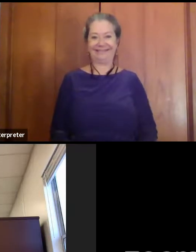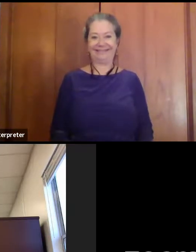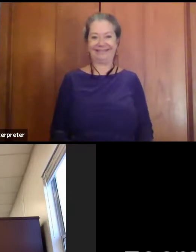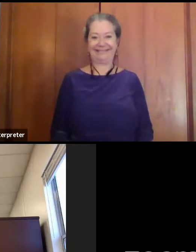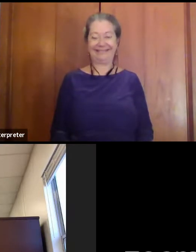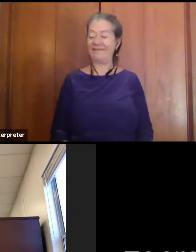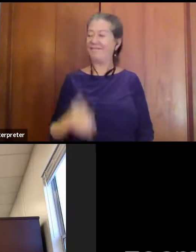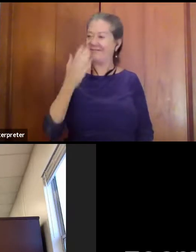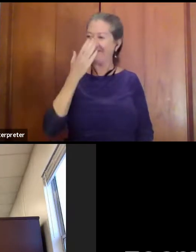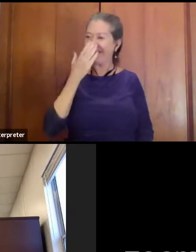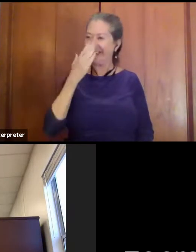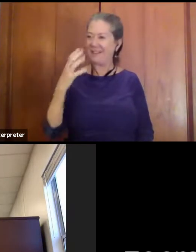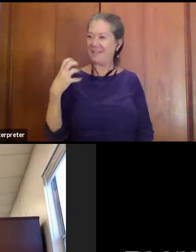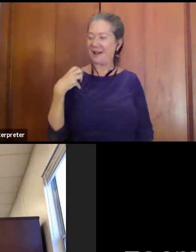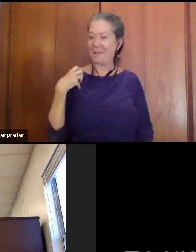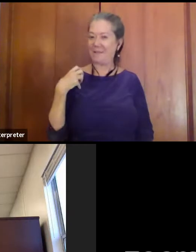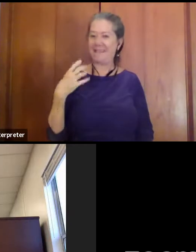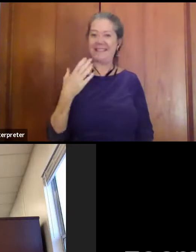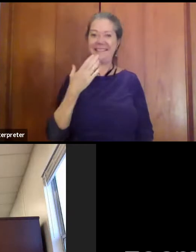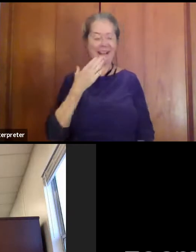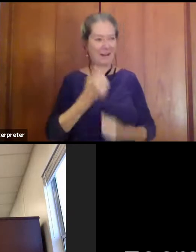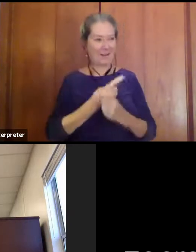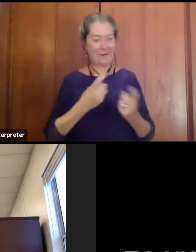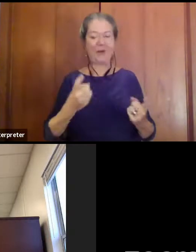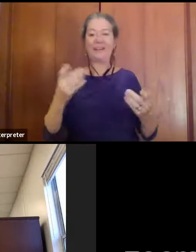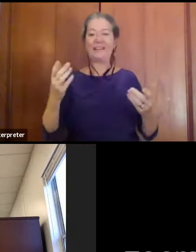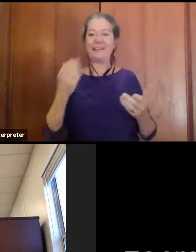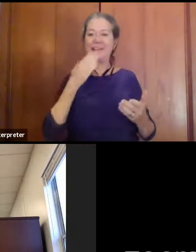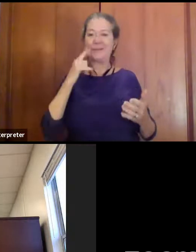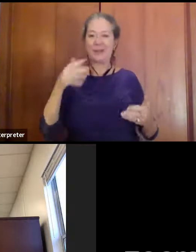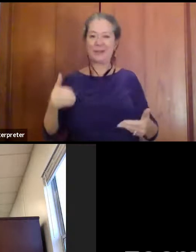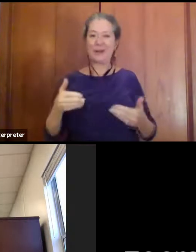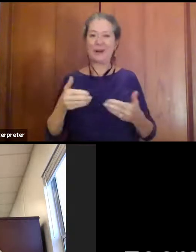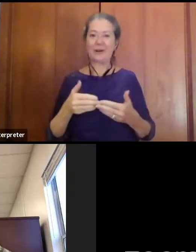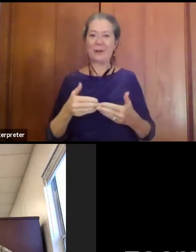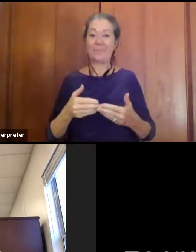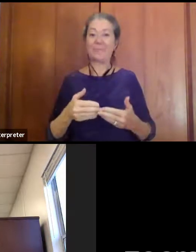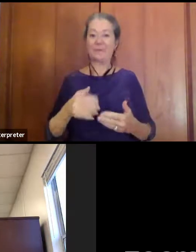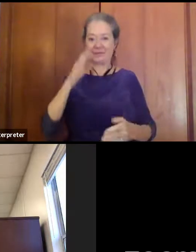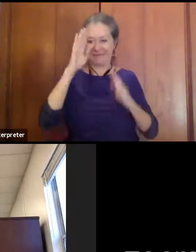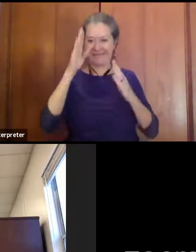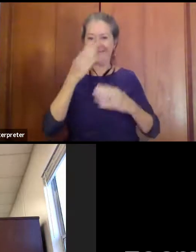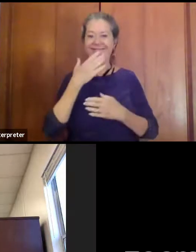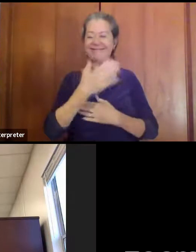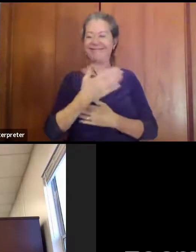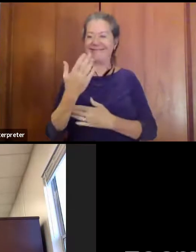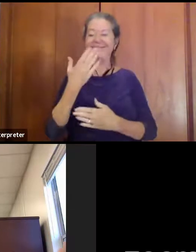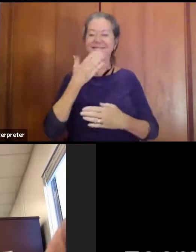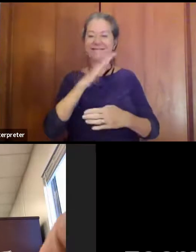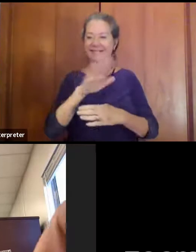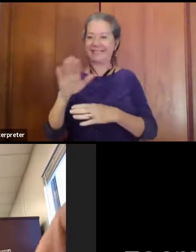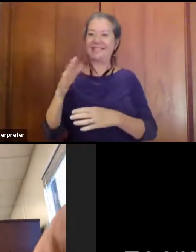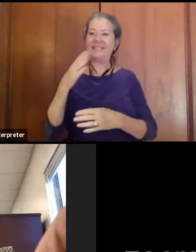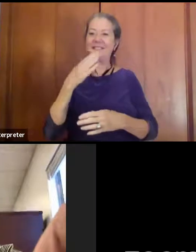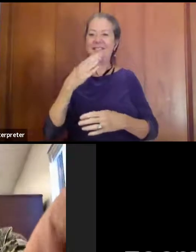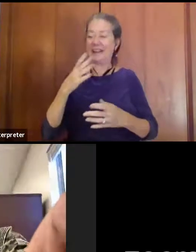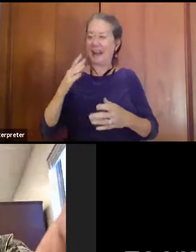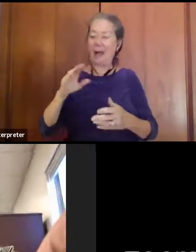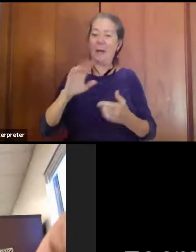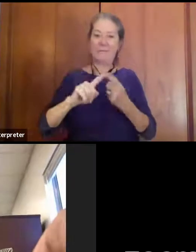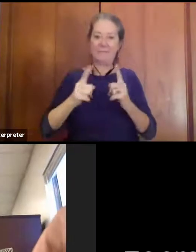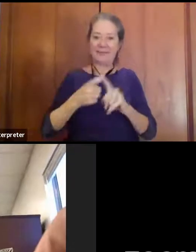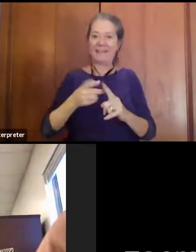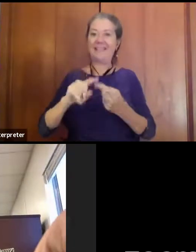Okay, thank you very much, Captain Henry Bay. I really appreciate that introduction. Buenos días, amigos, amigas, amigues, y compañeros